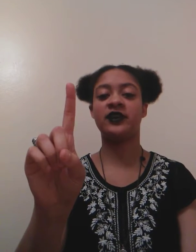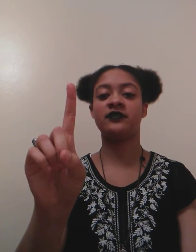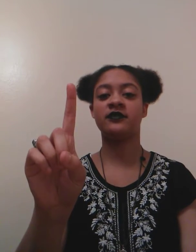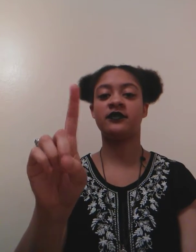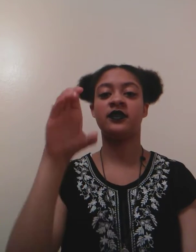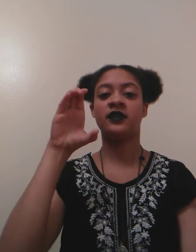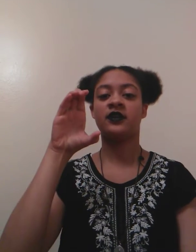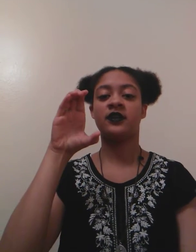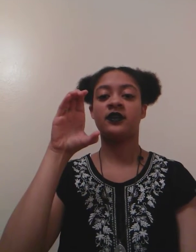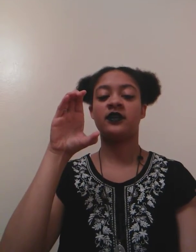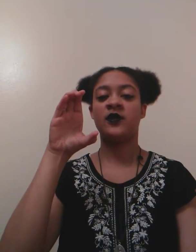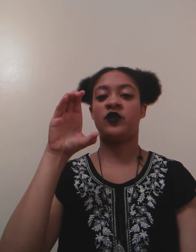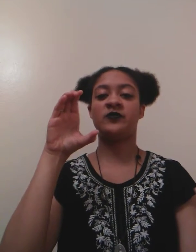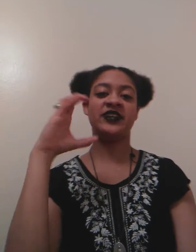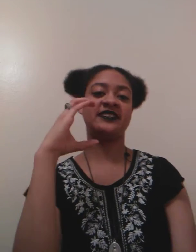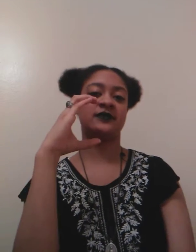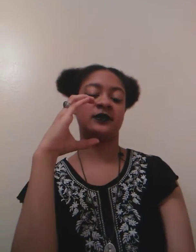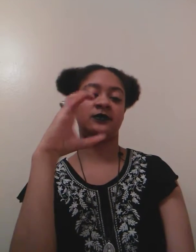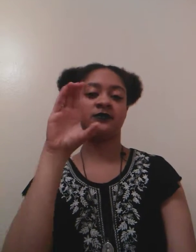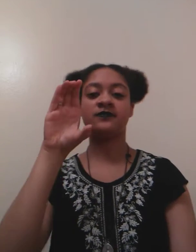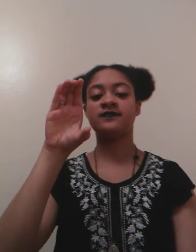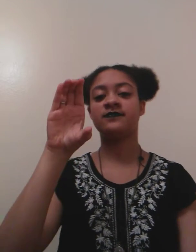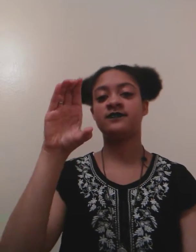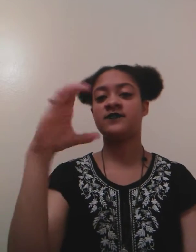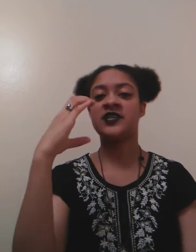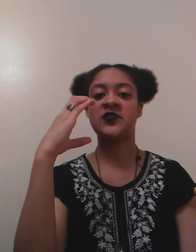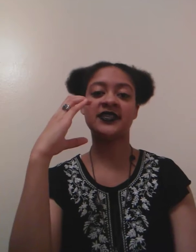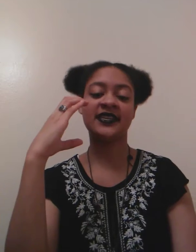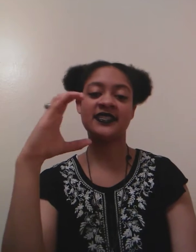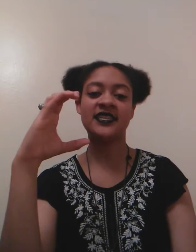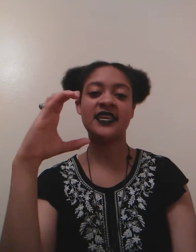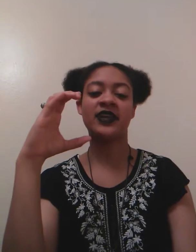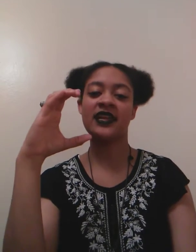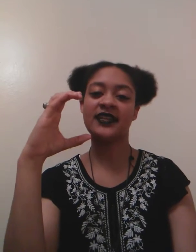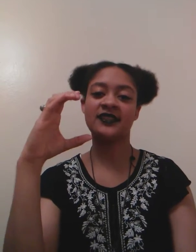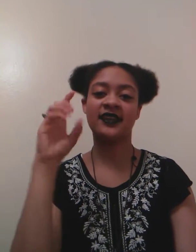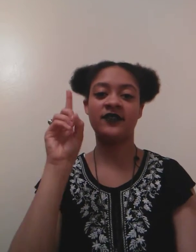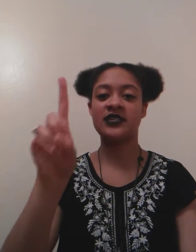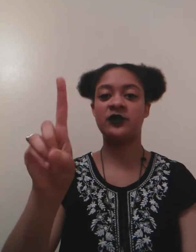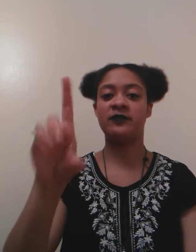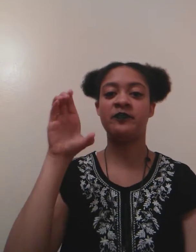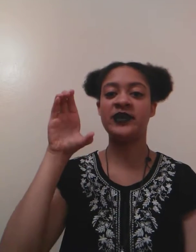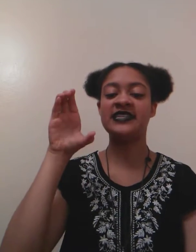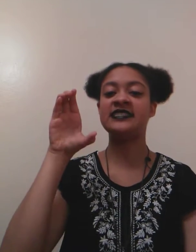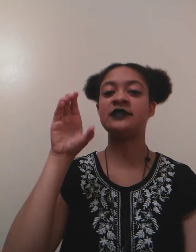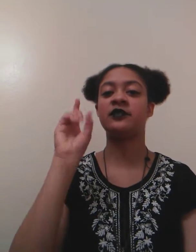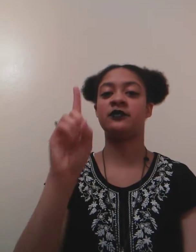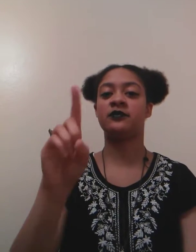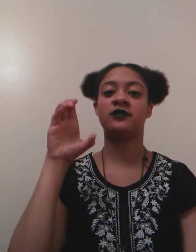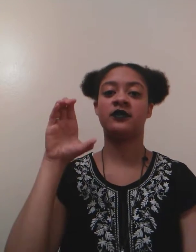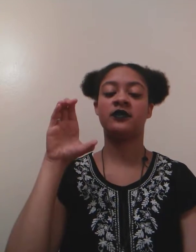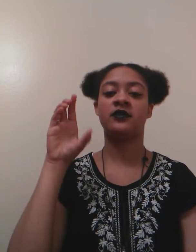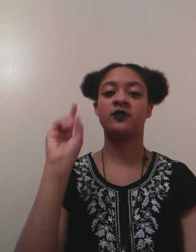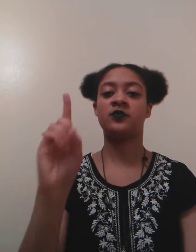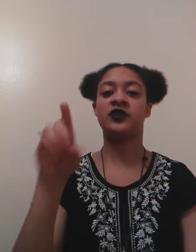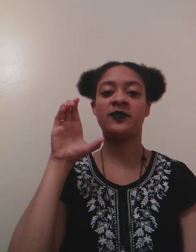1 and one big 0. I know it looks like a C, but I like to think of it as one big 0. Pulling it